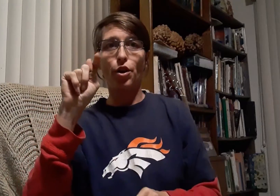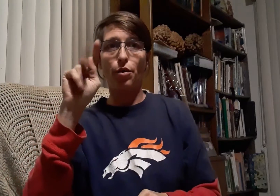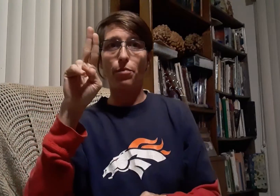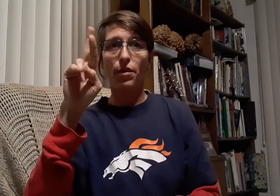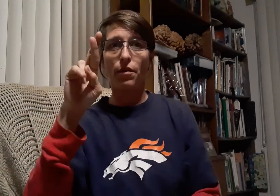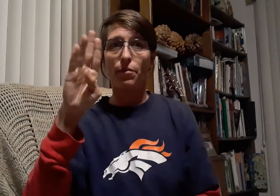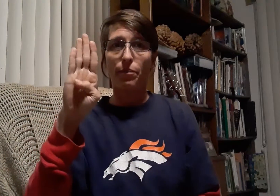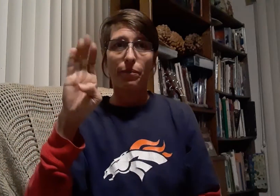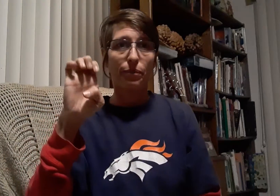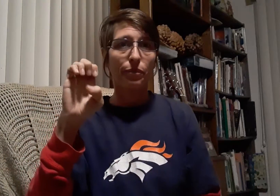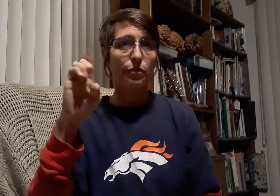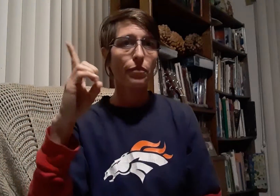disturbed.